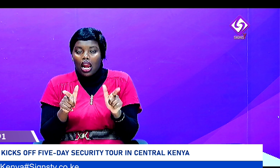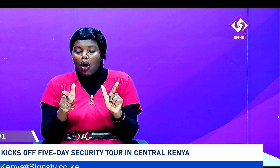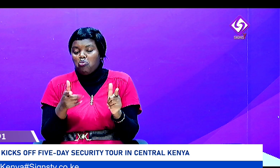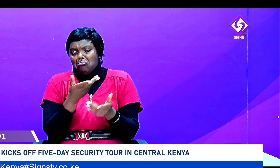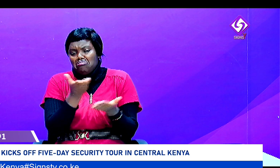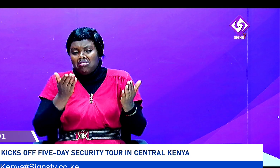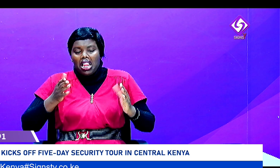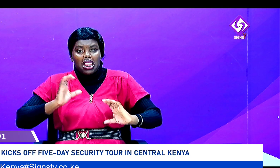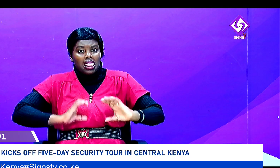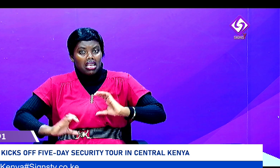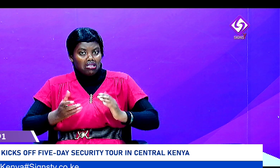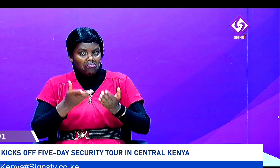to air their concerns